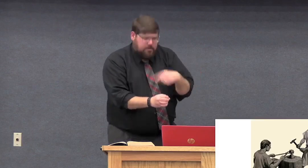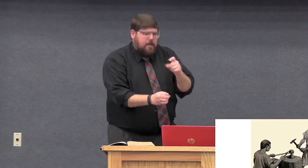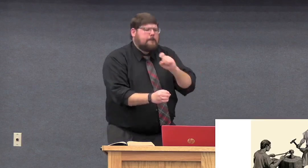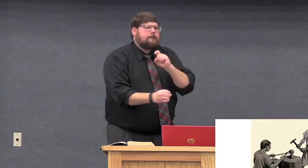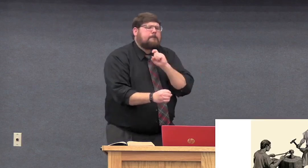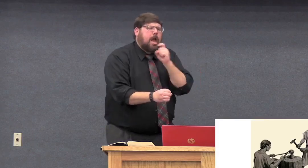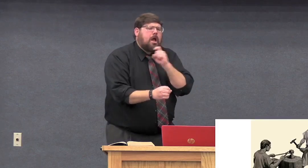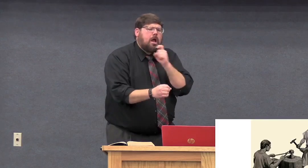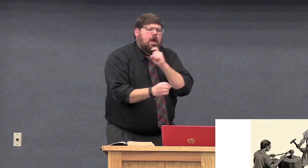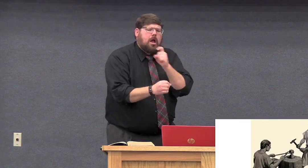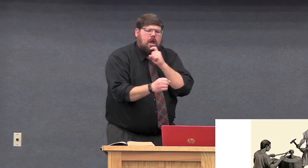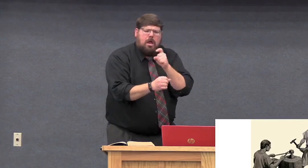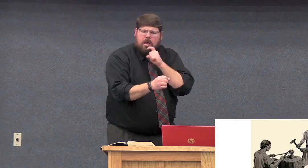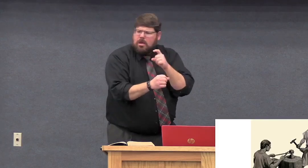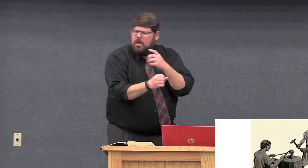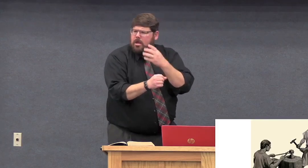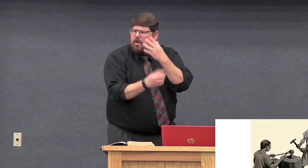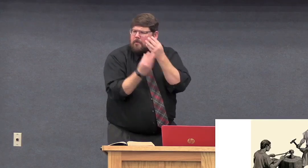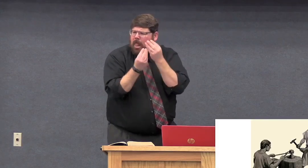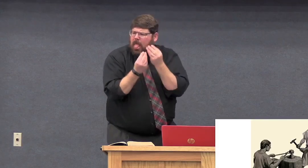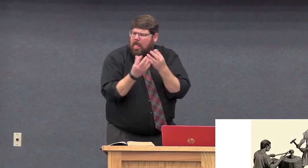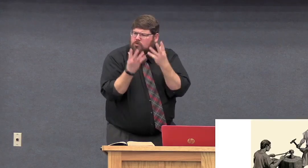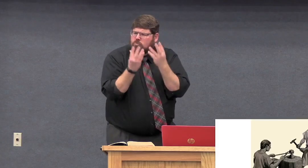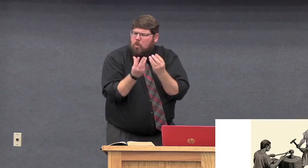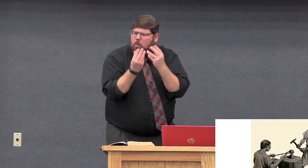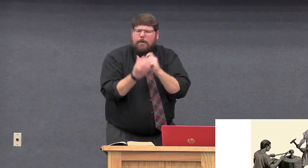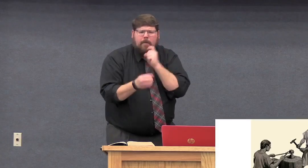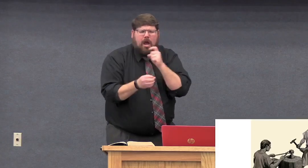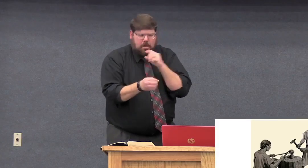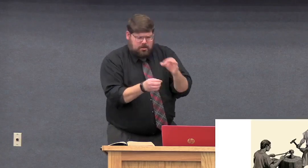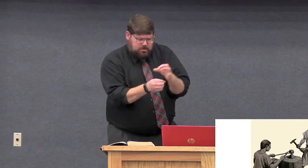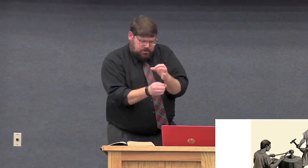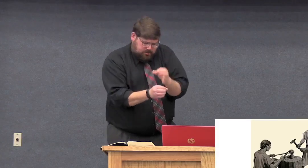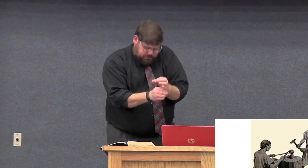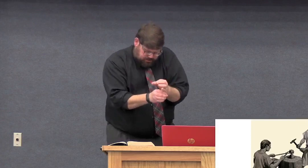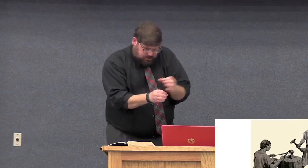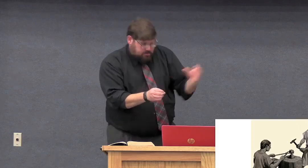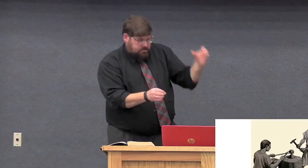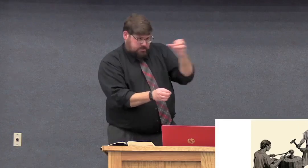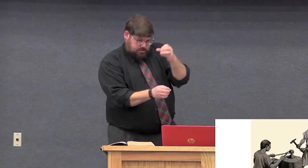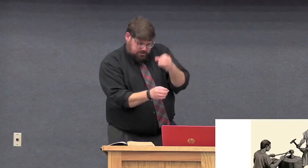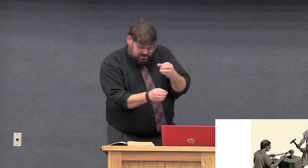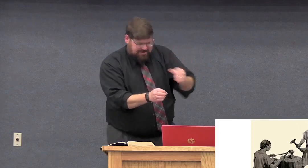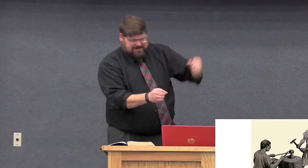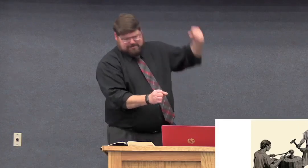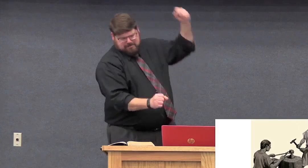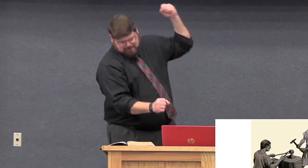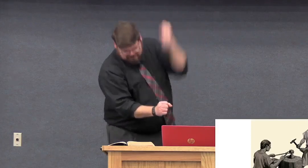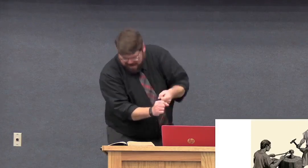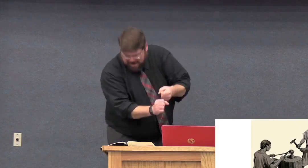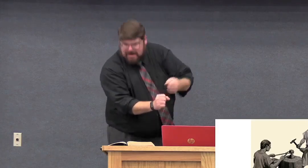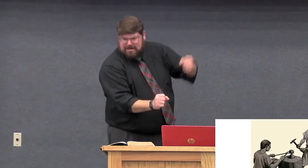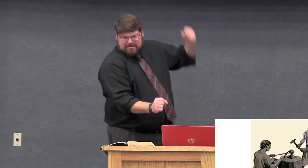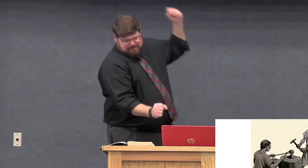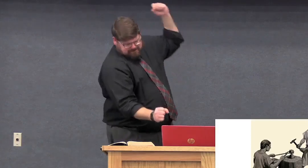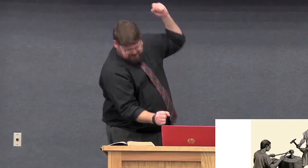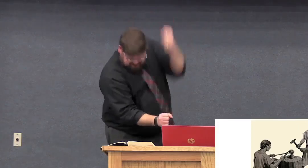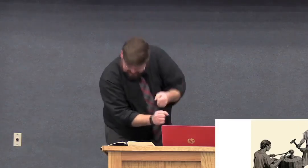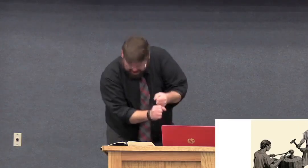And you've seen how there are always figureheads imprinted on a coin. So this here would